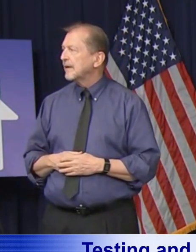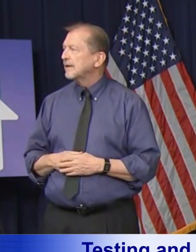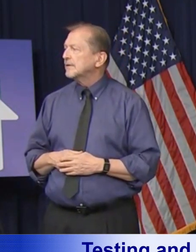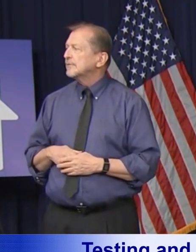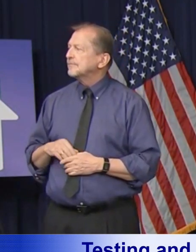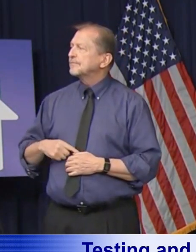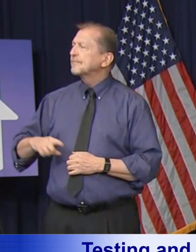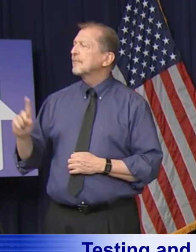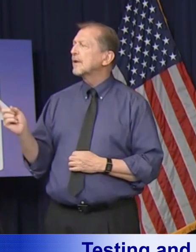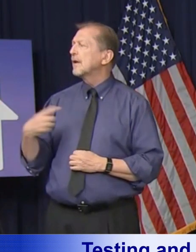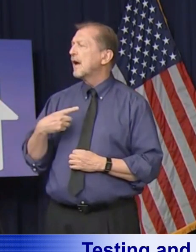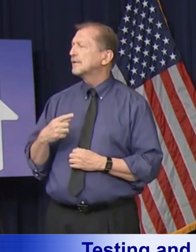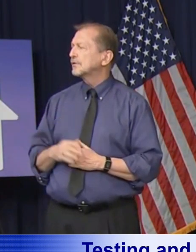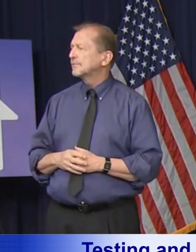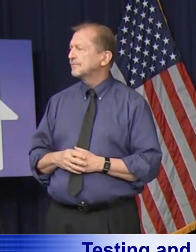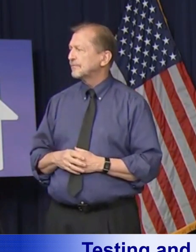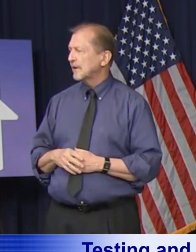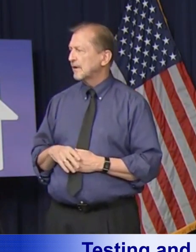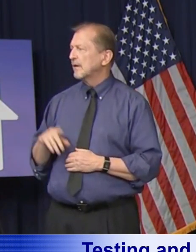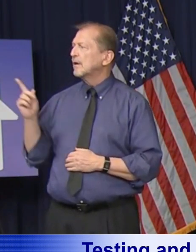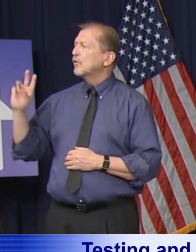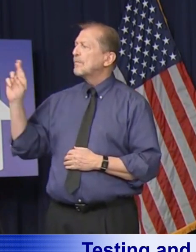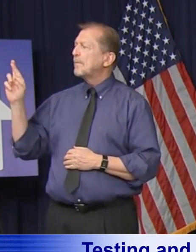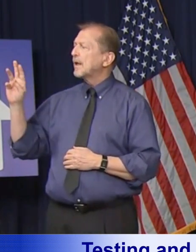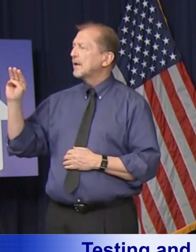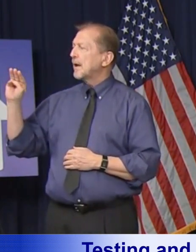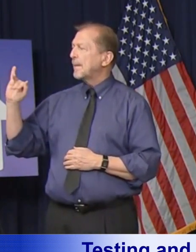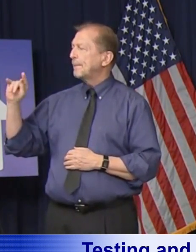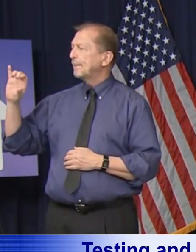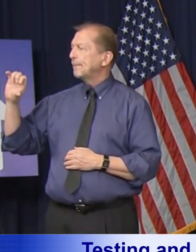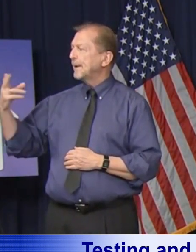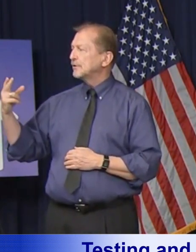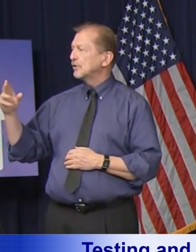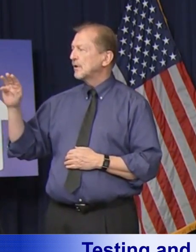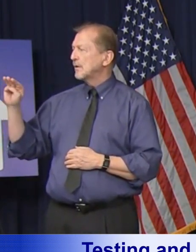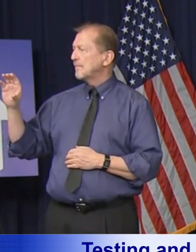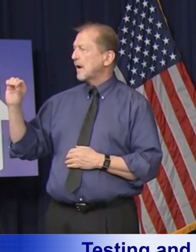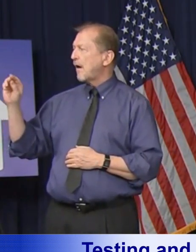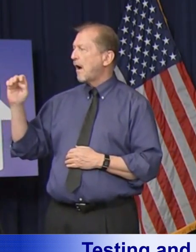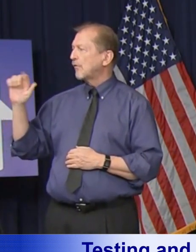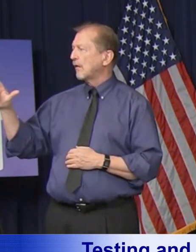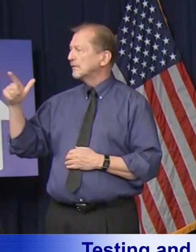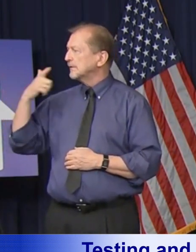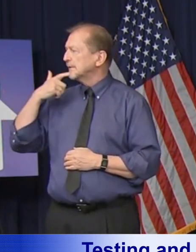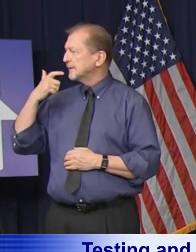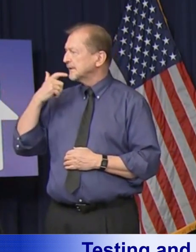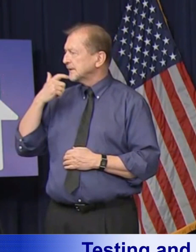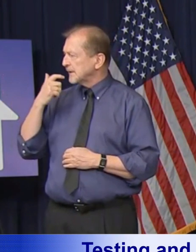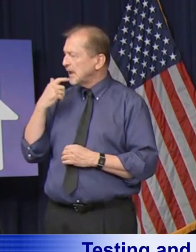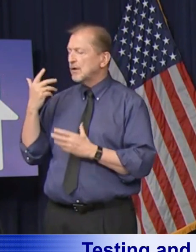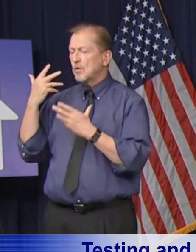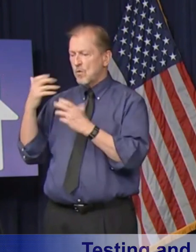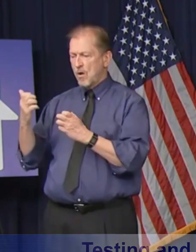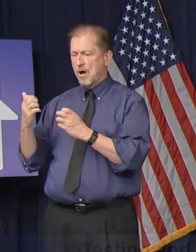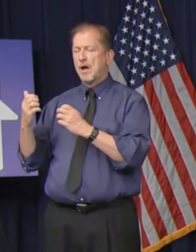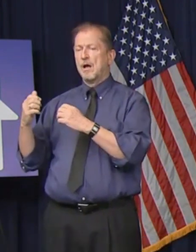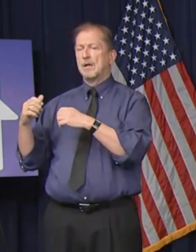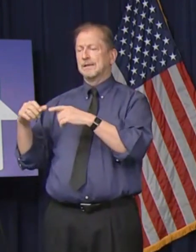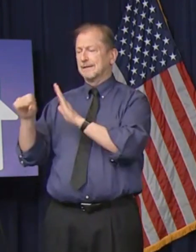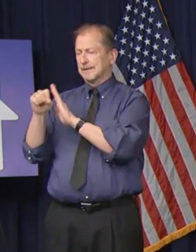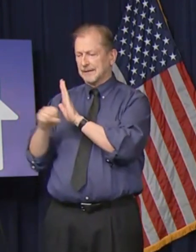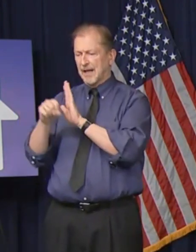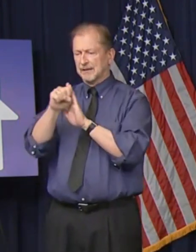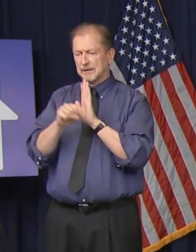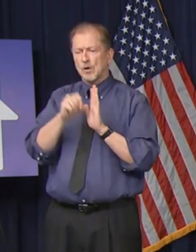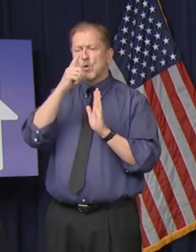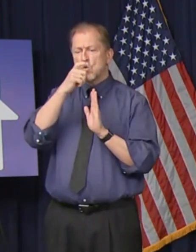at Politico. Mitch McConnell said today that he'd be open to letting states file for bankruptcy to deal with economic losses from coronavirus.